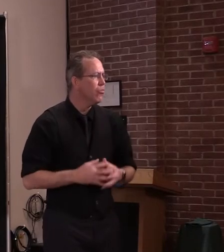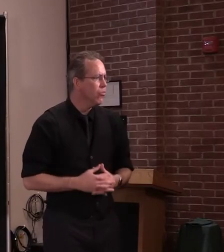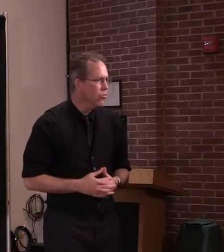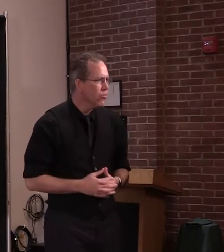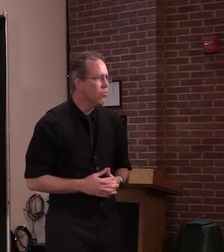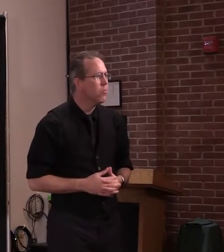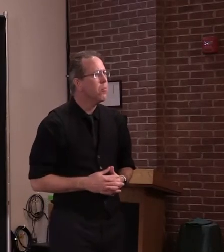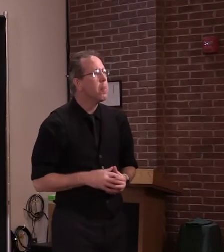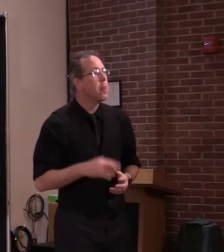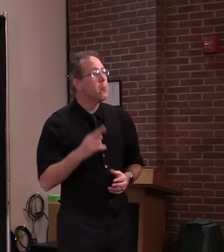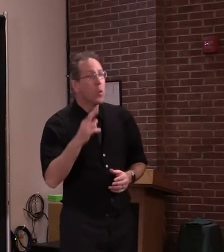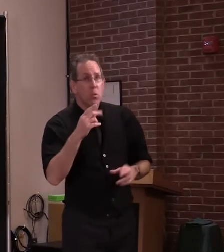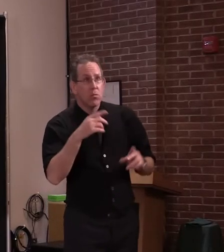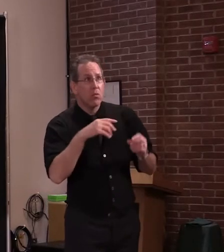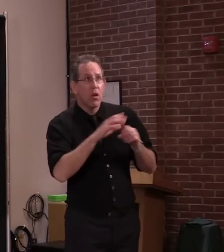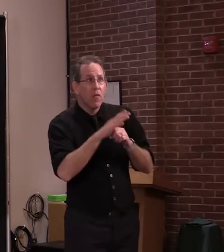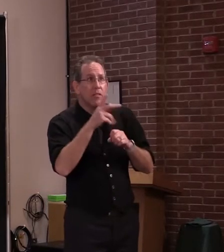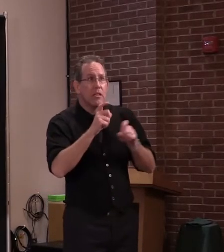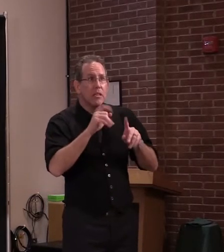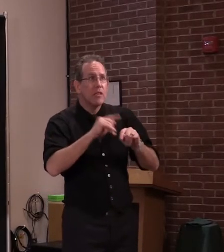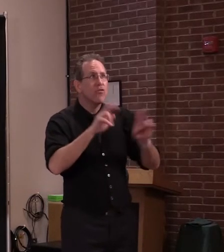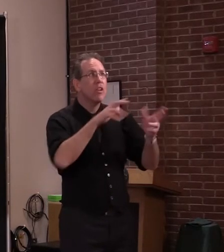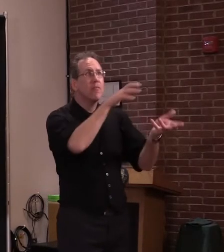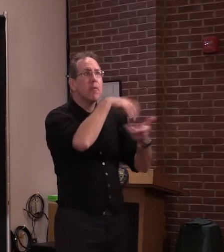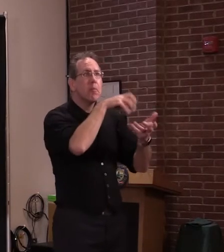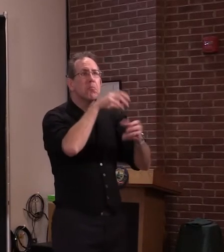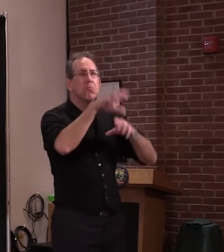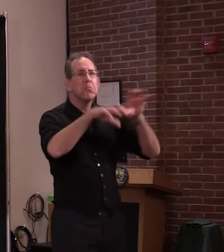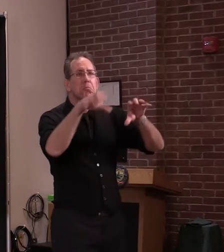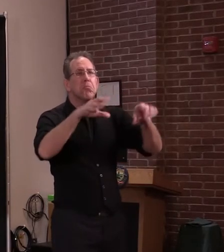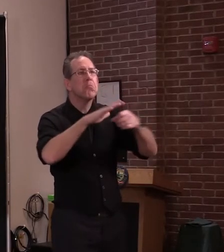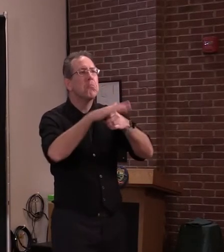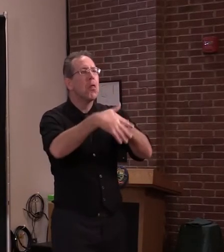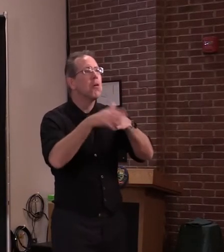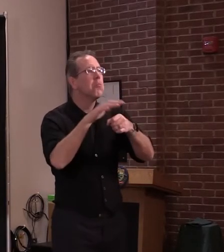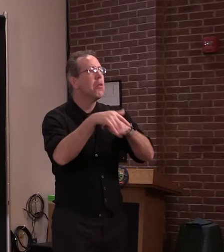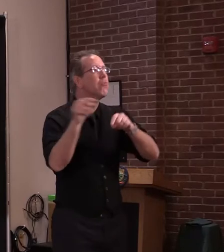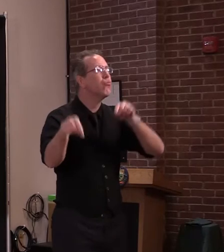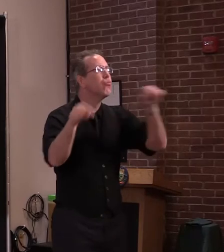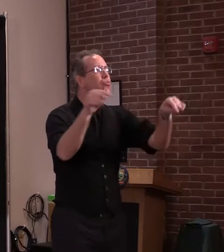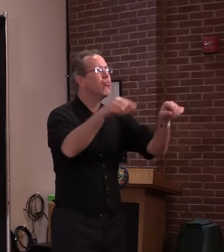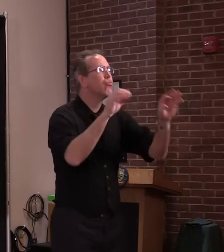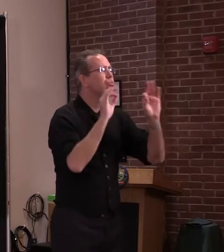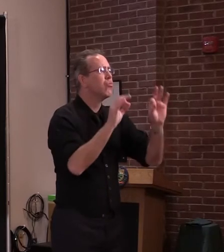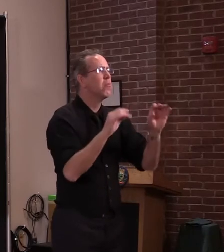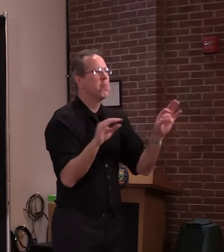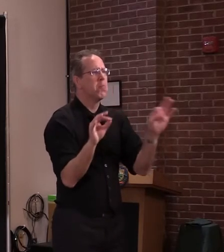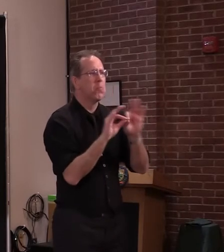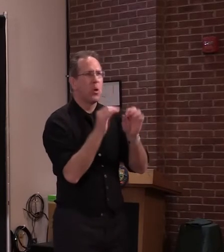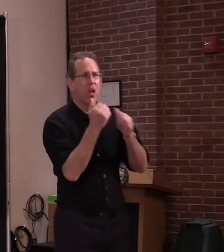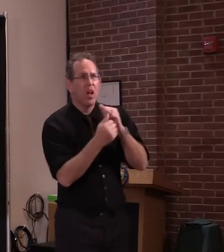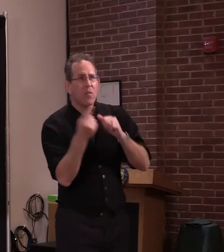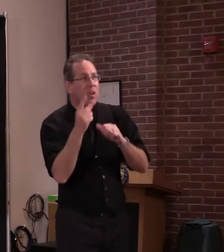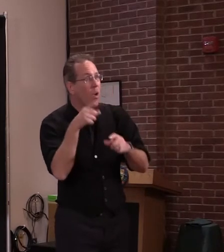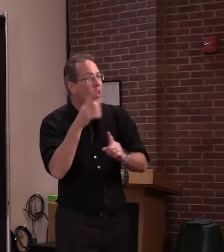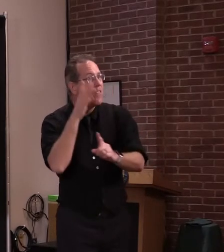so that people can have access to those tests, which you think is essential as we get through this